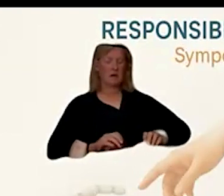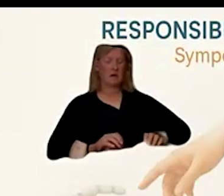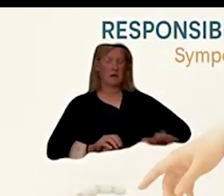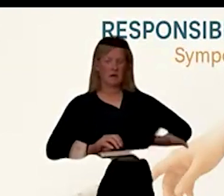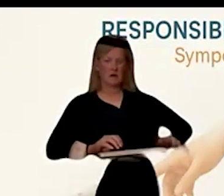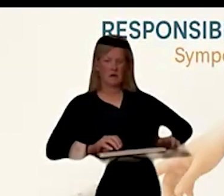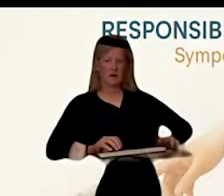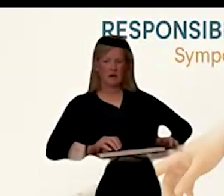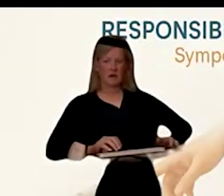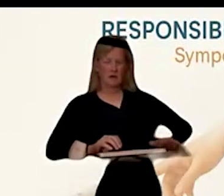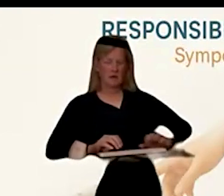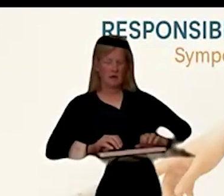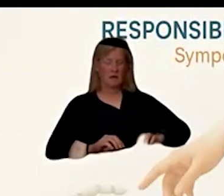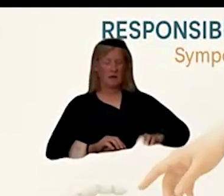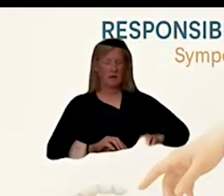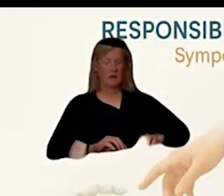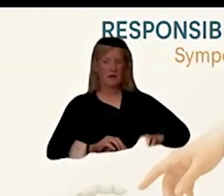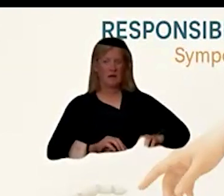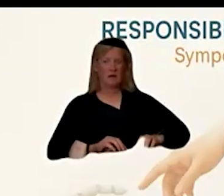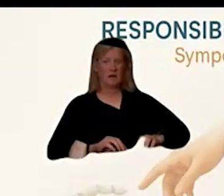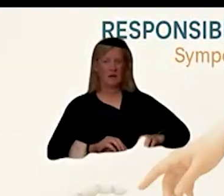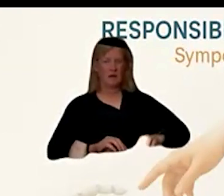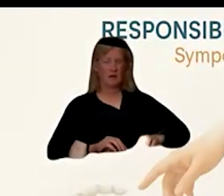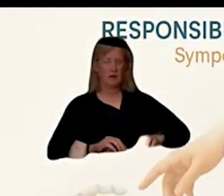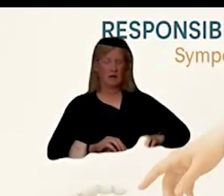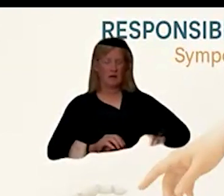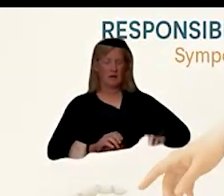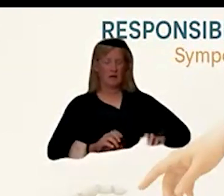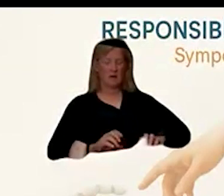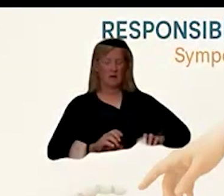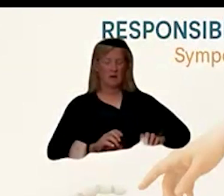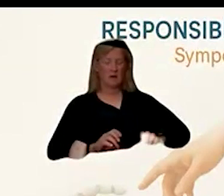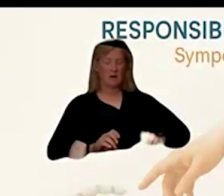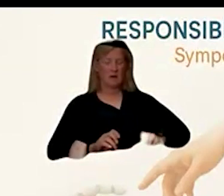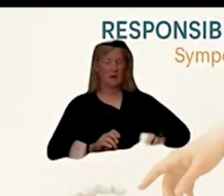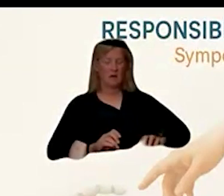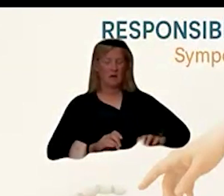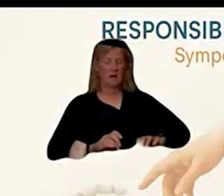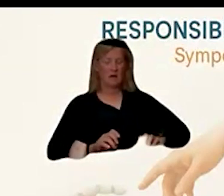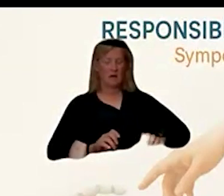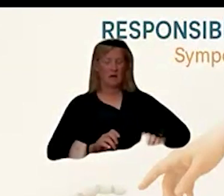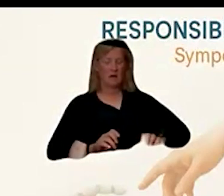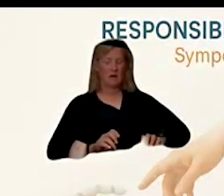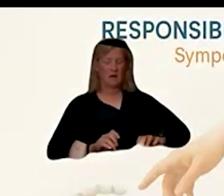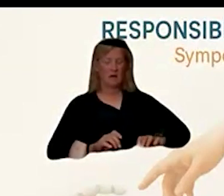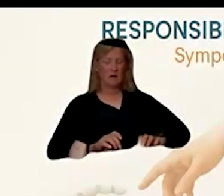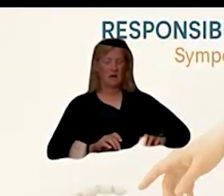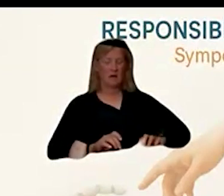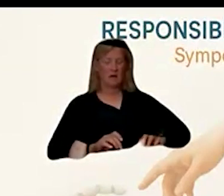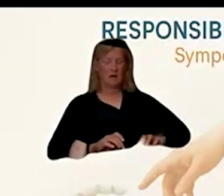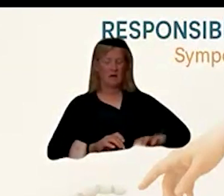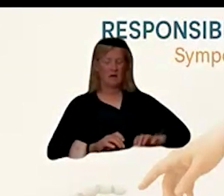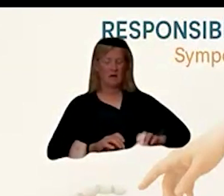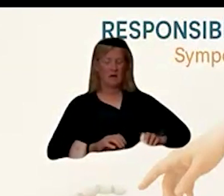with a lot of participatory work, with a lot of collaboration of rules of using data. This was a project basically spearheaded